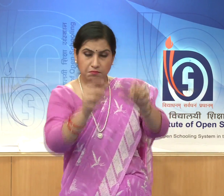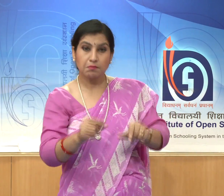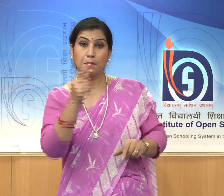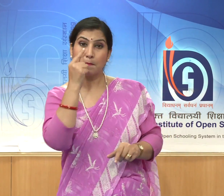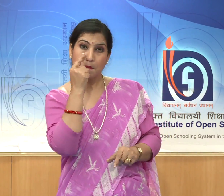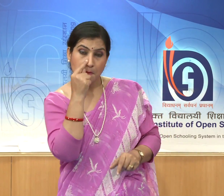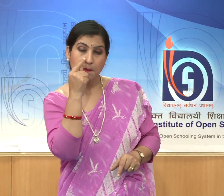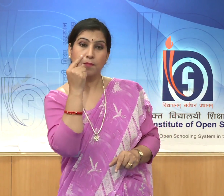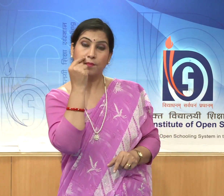women